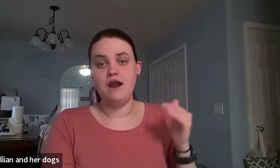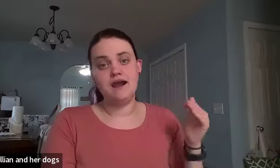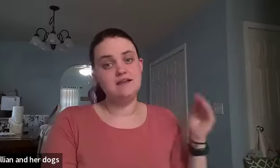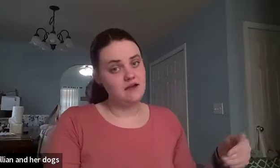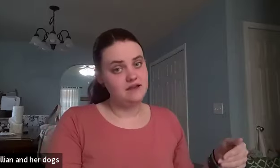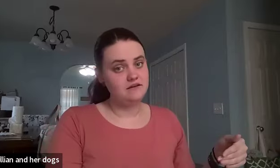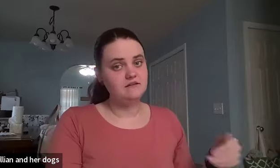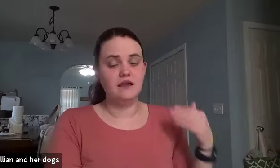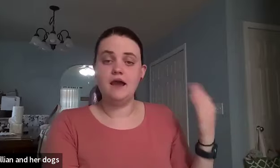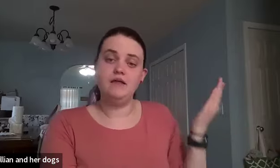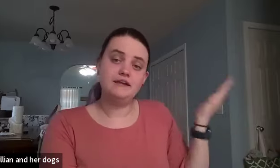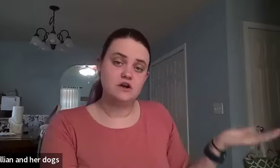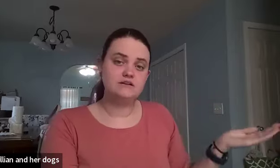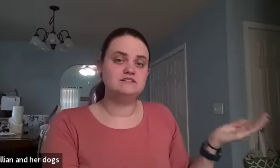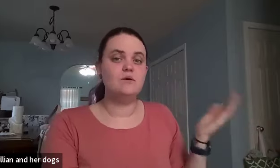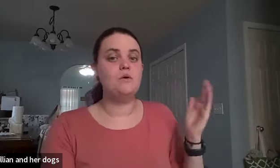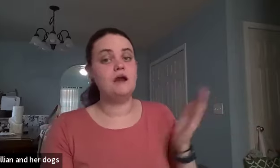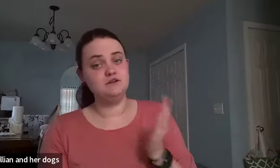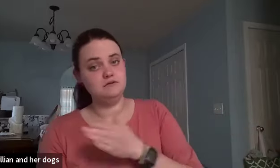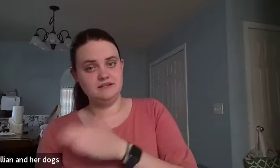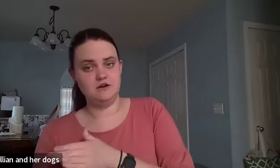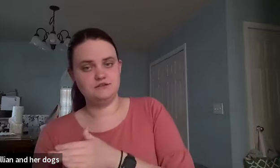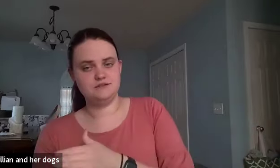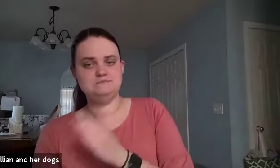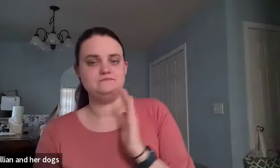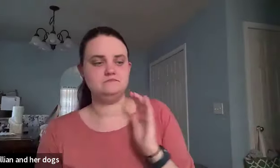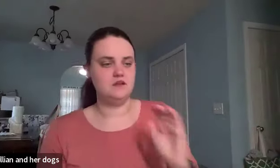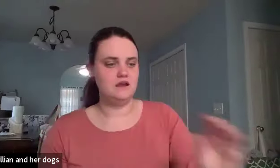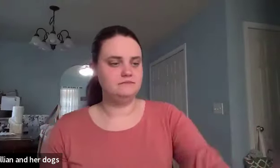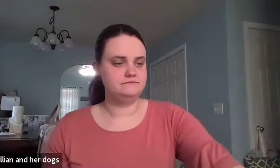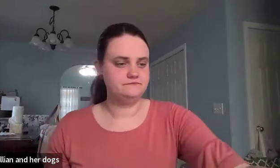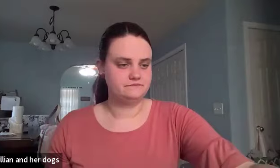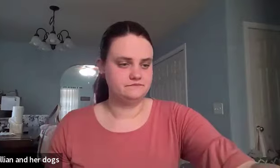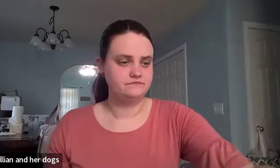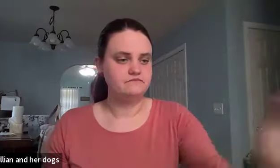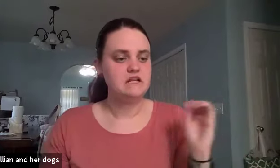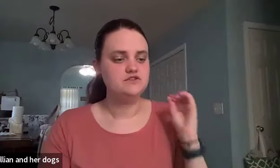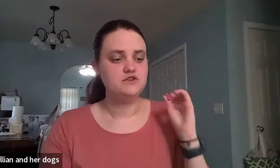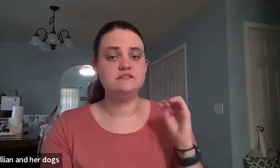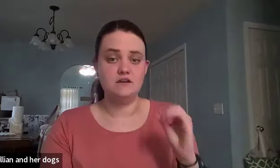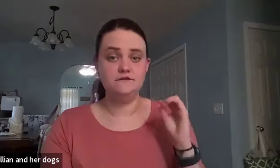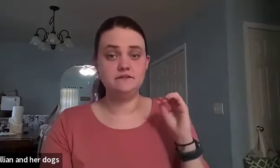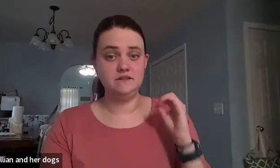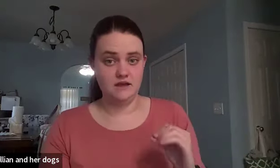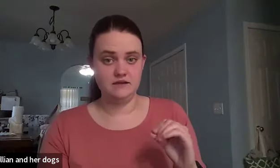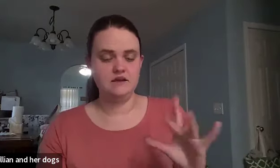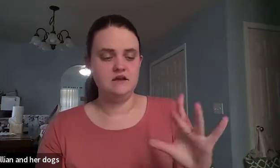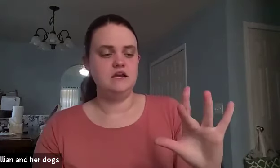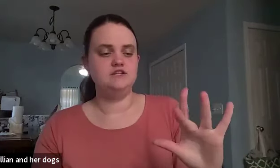for I like I like dogs or I don't like dogs. Okay. So the sign for like is